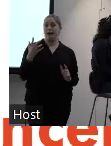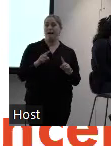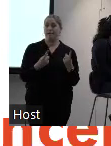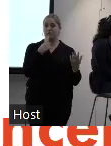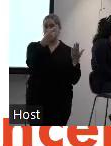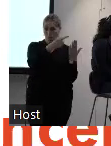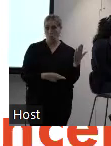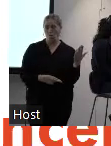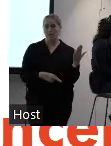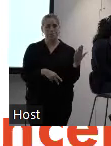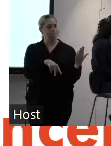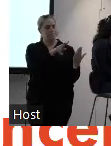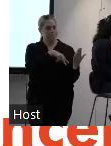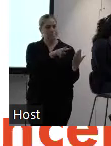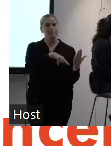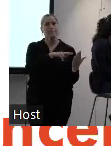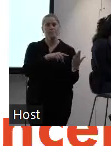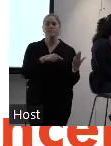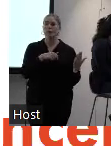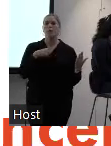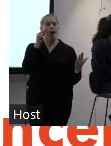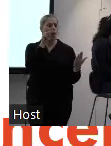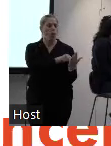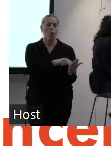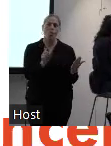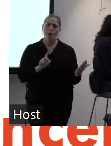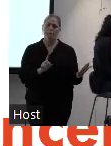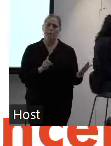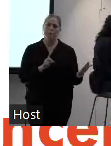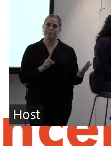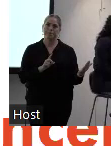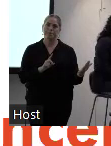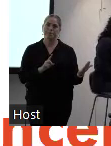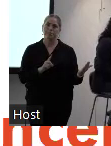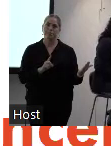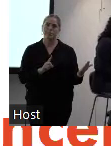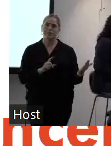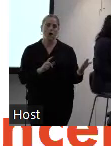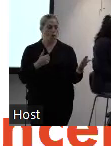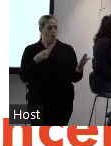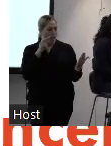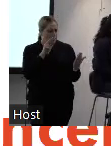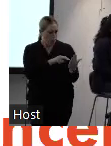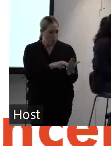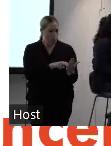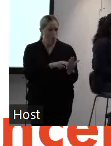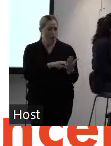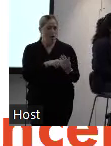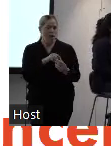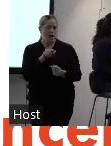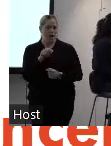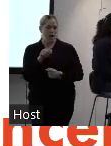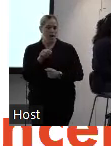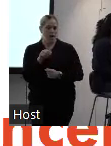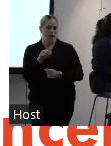And what we found, what we looked at was, what was the caregiver referral concern stated in